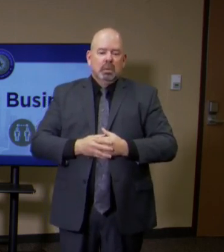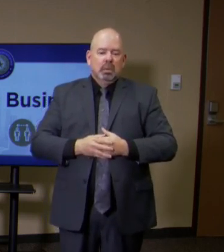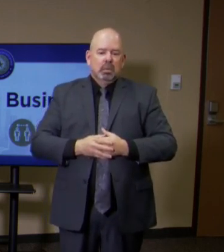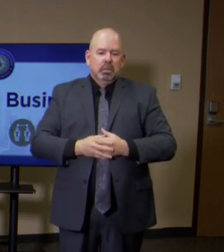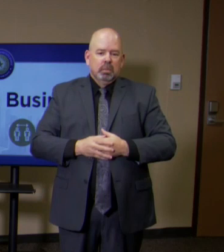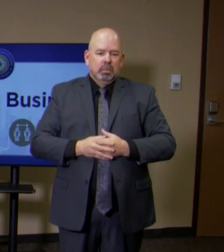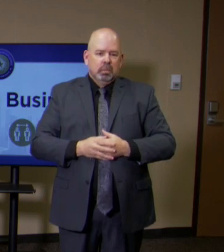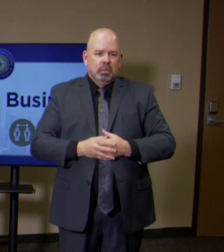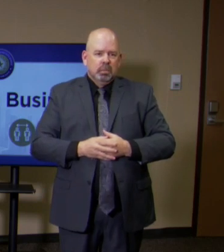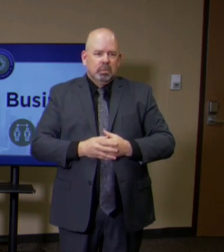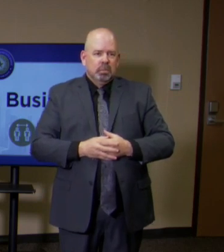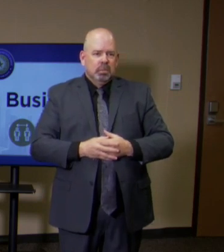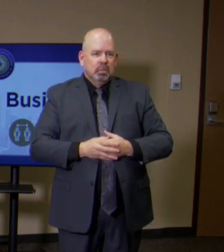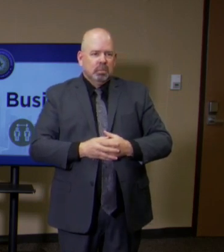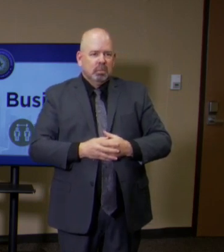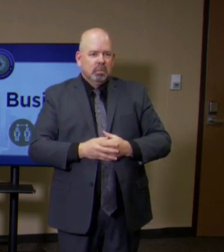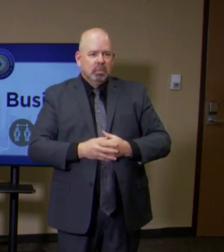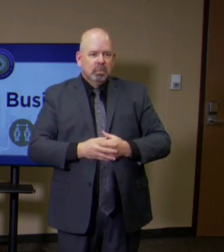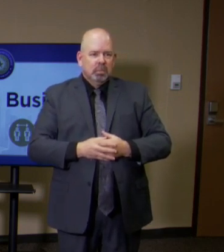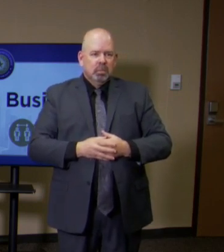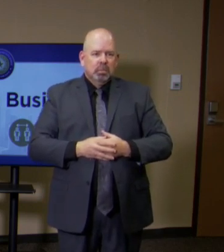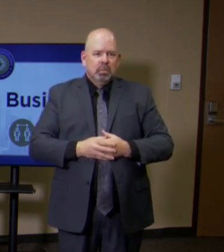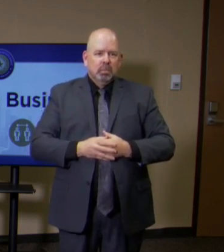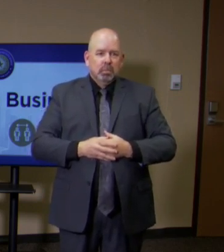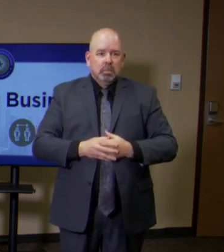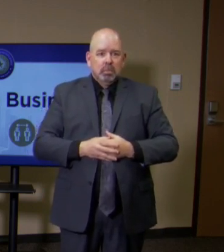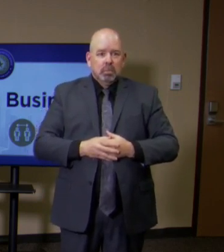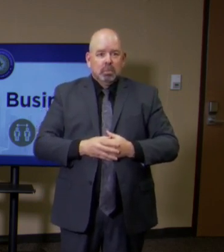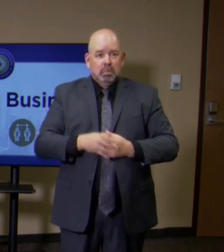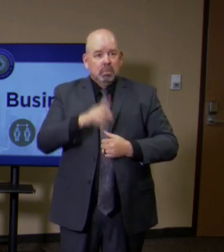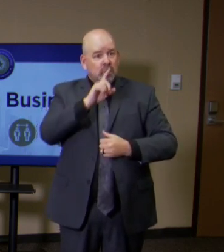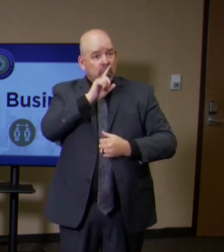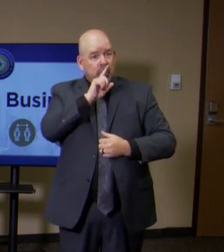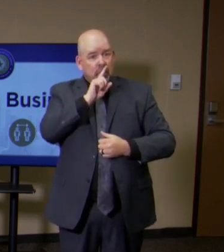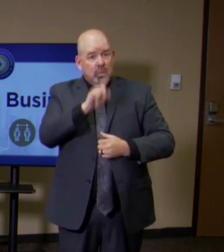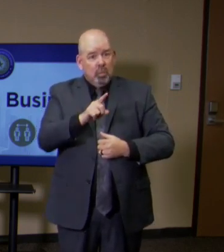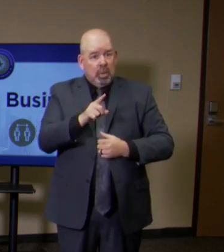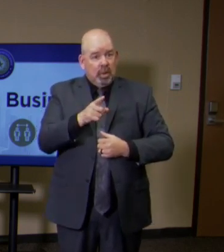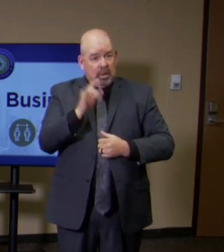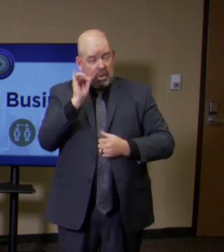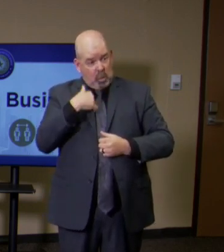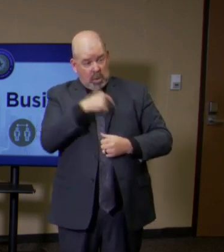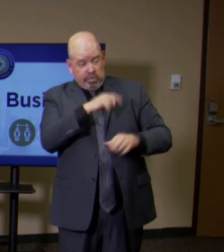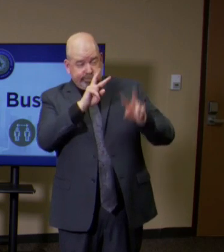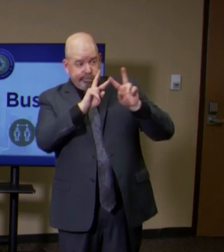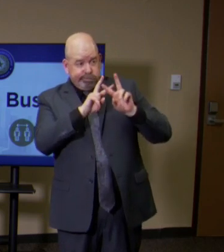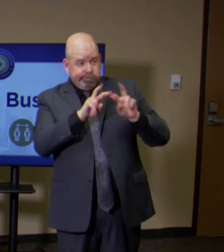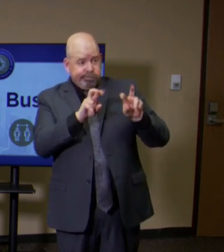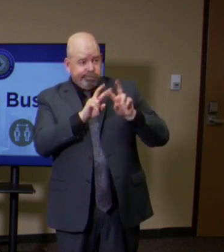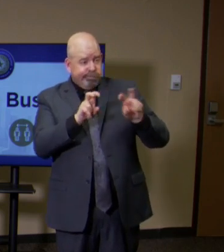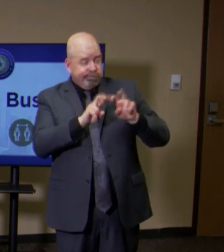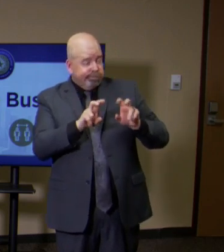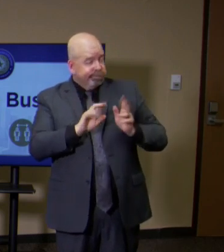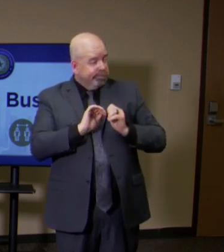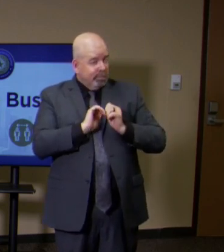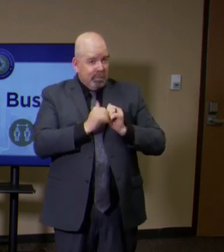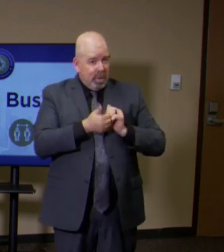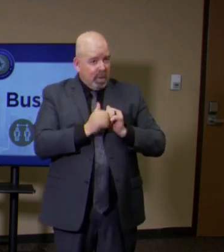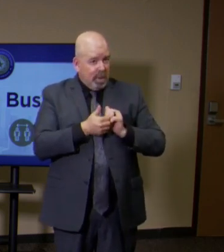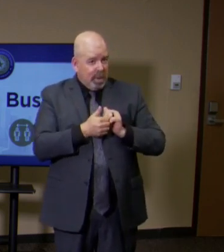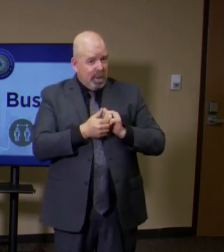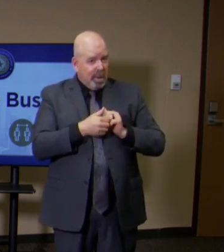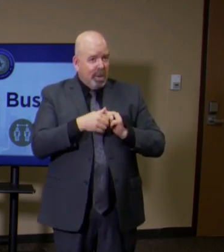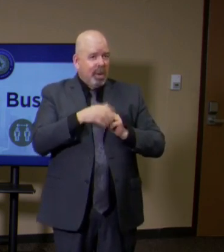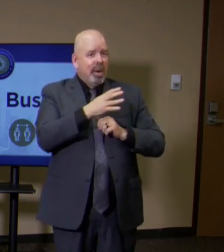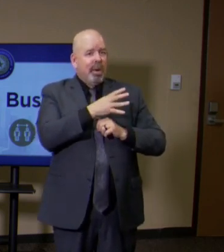So the question was, how do you evaluate a business to determine whether they can be in the Stay Safe program? And it's a 2-pronged test.